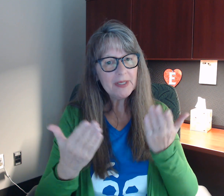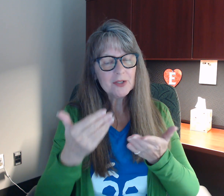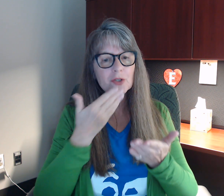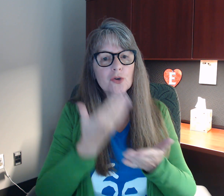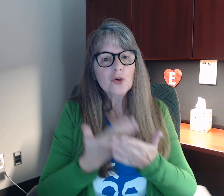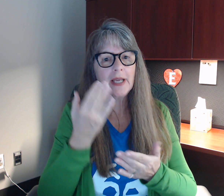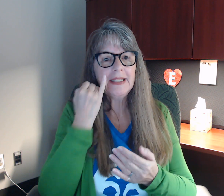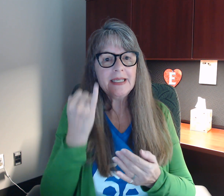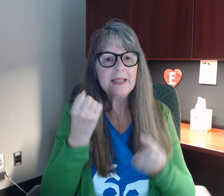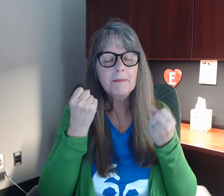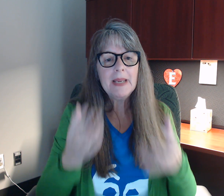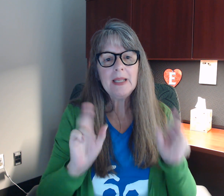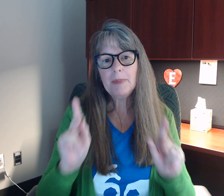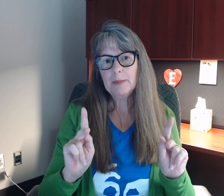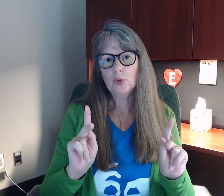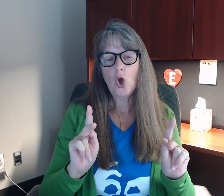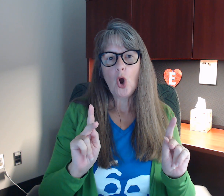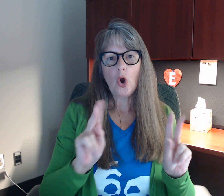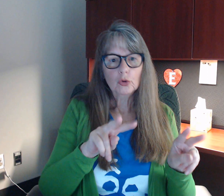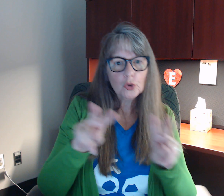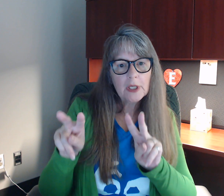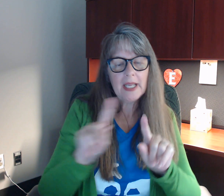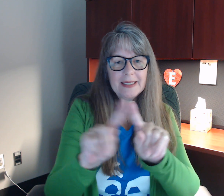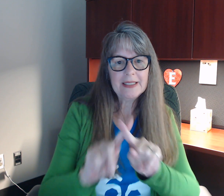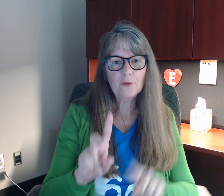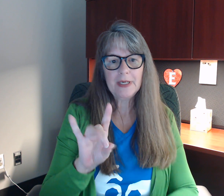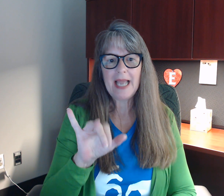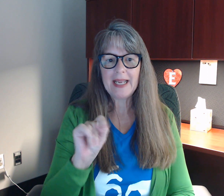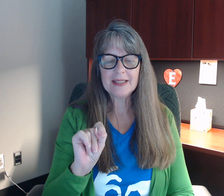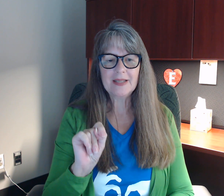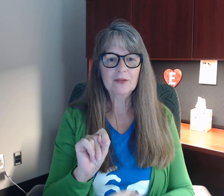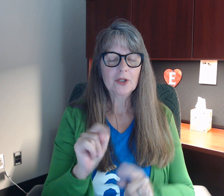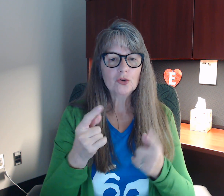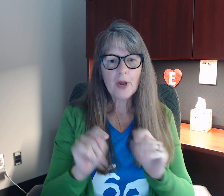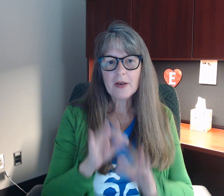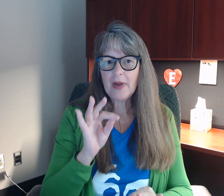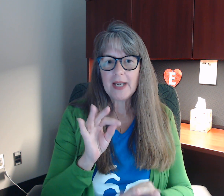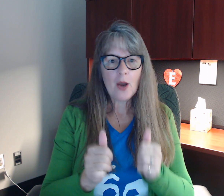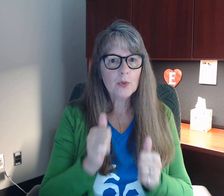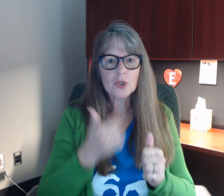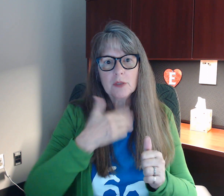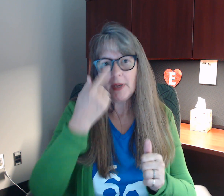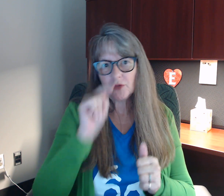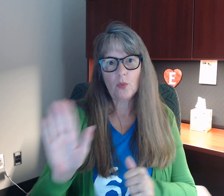it's a good idea that many people are looking at different diets and trying to find out which is the best for them.